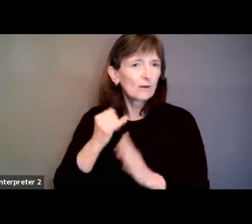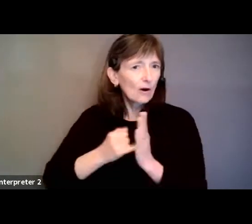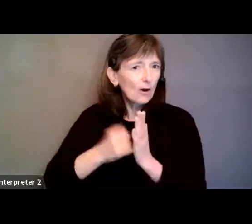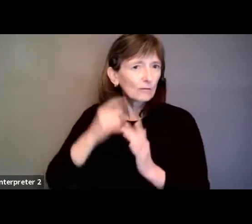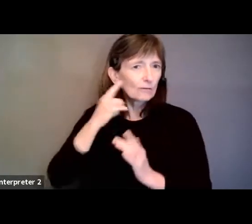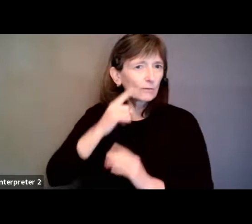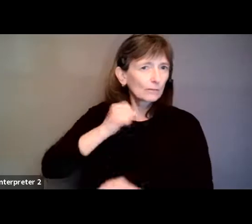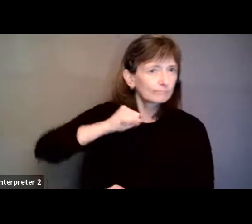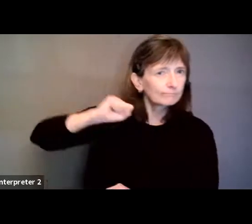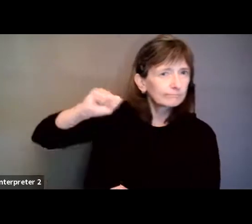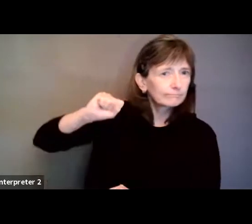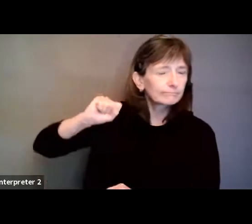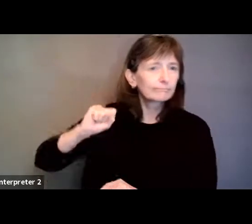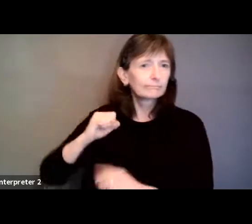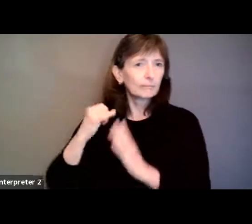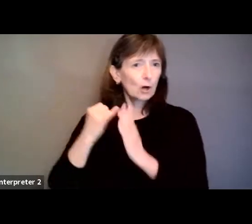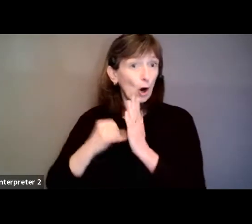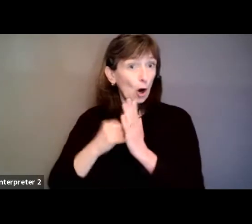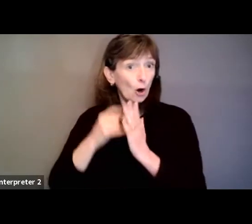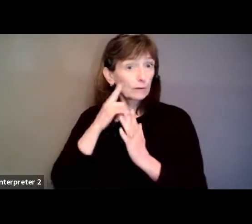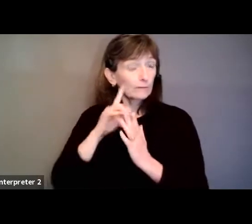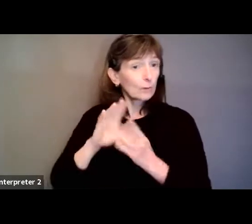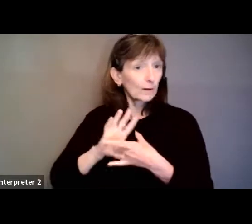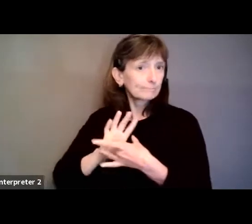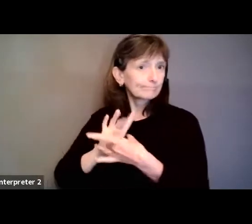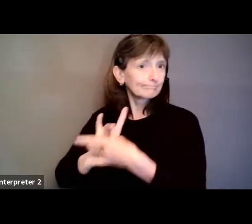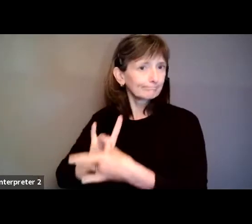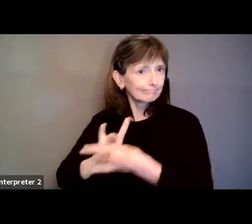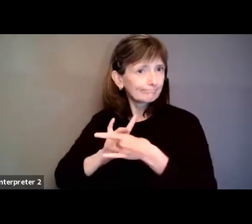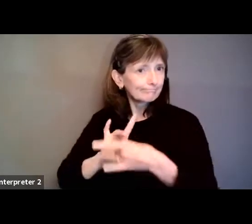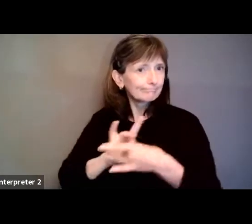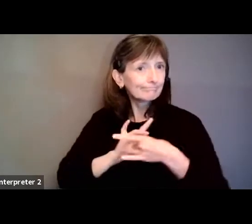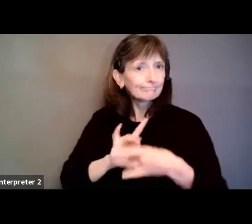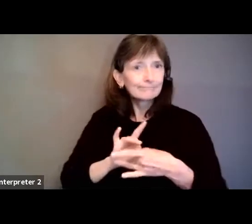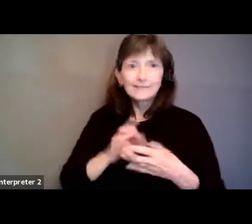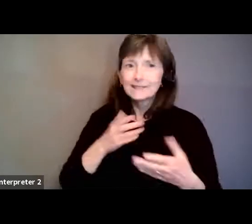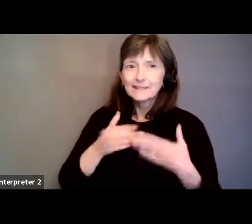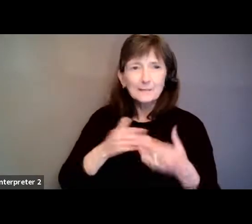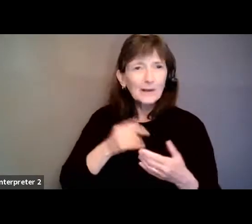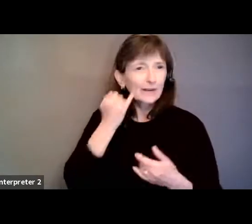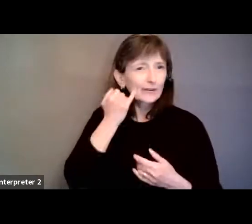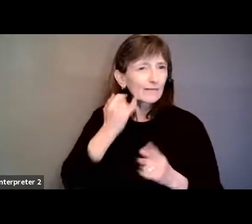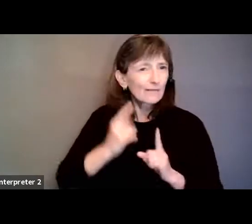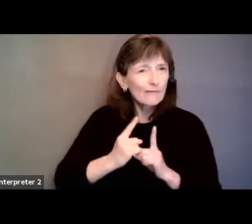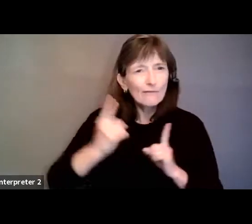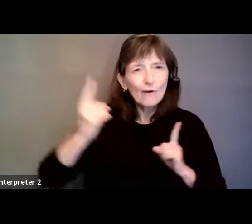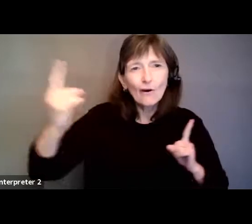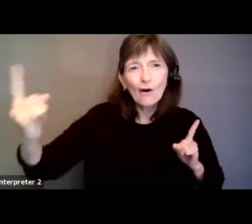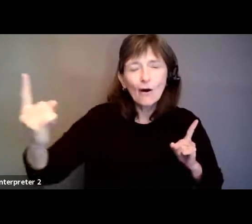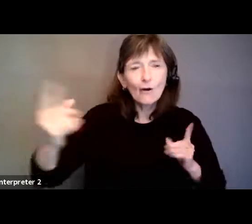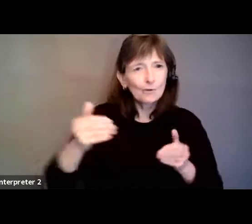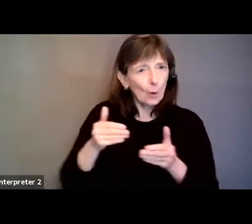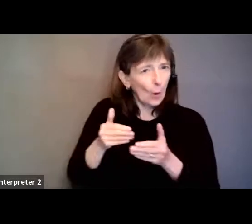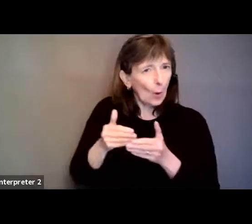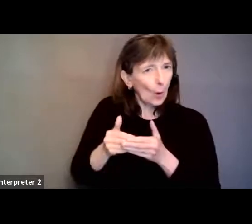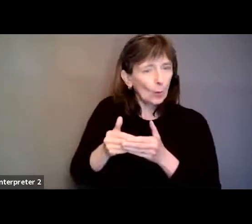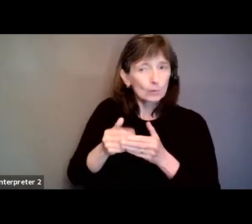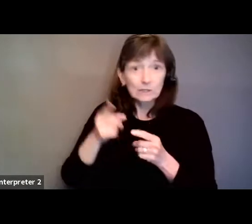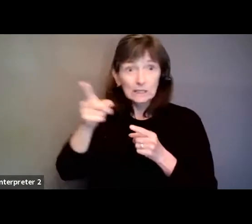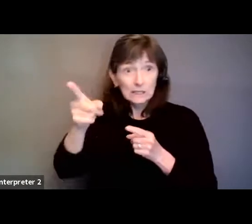to form bonds with people no matter how far away they are or if they're literally behind